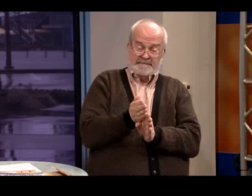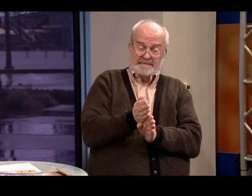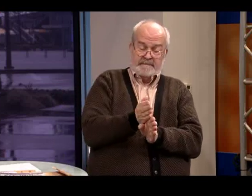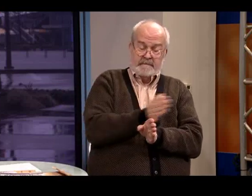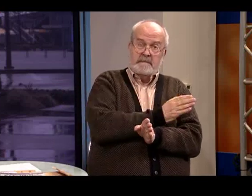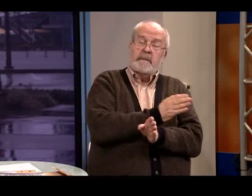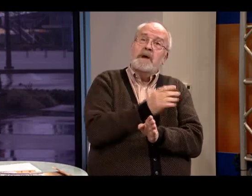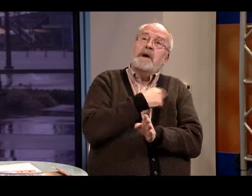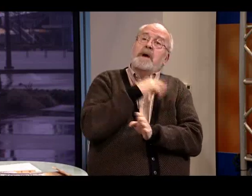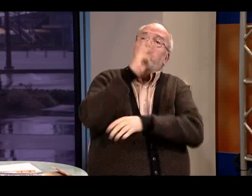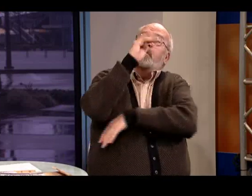options.